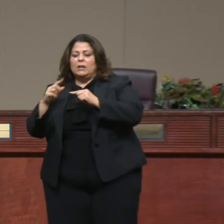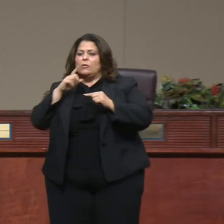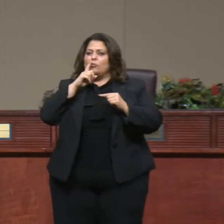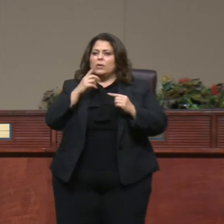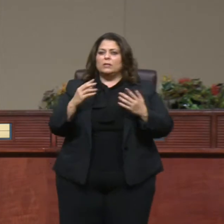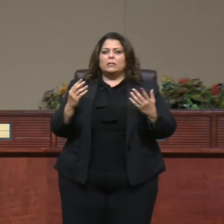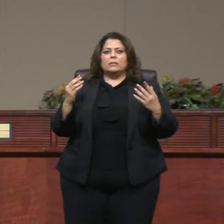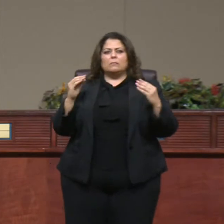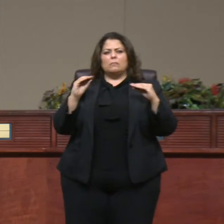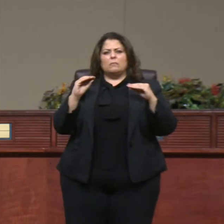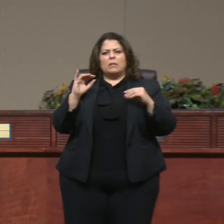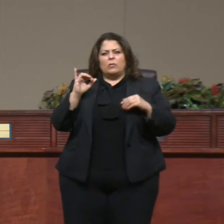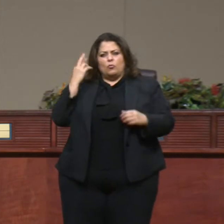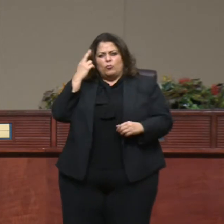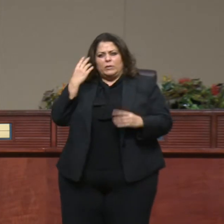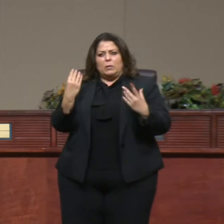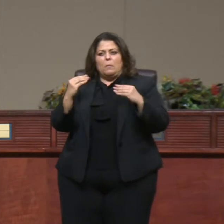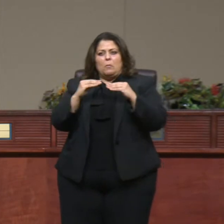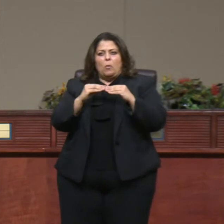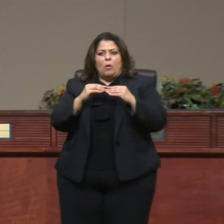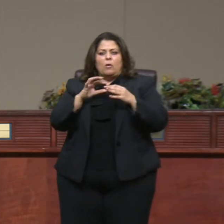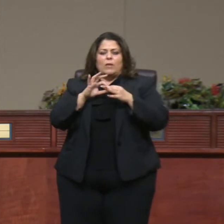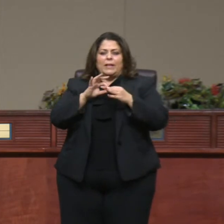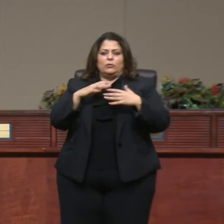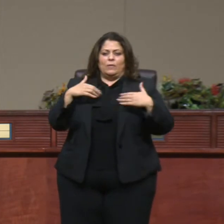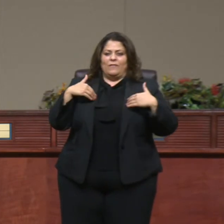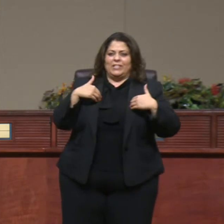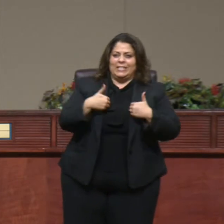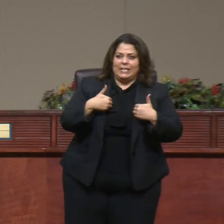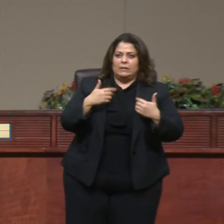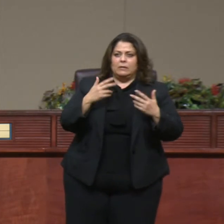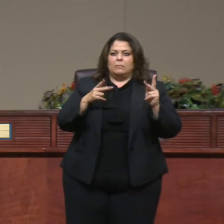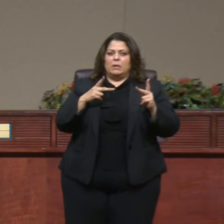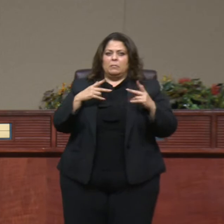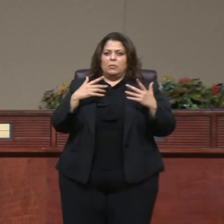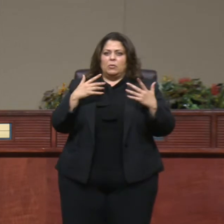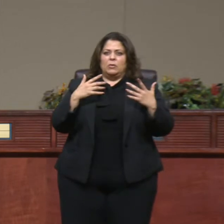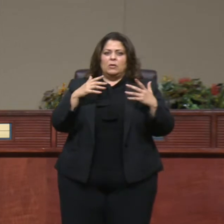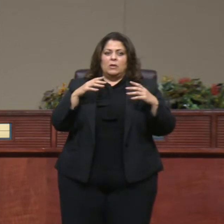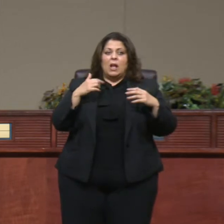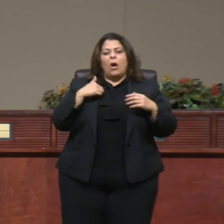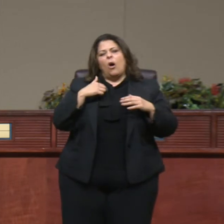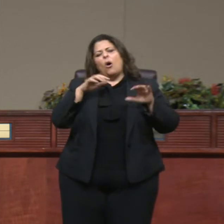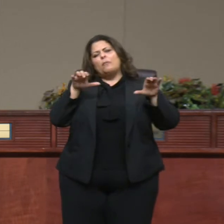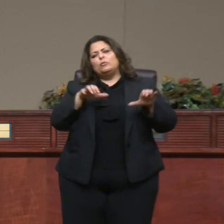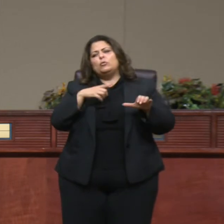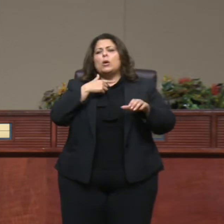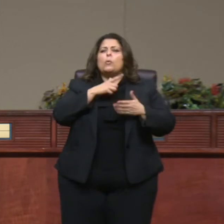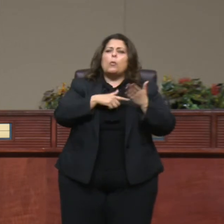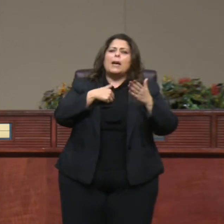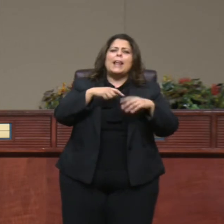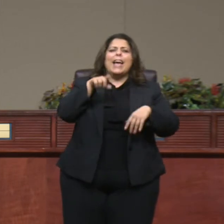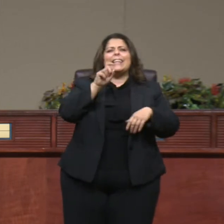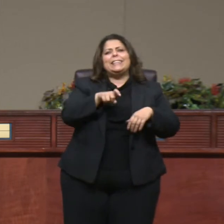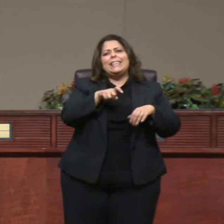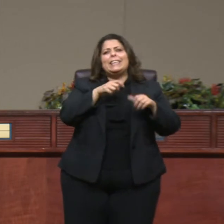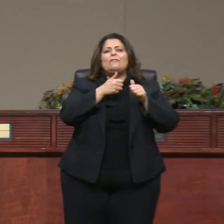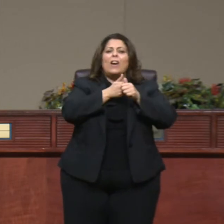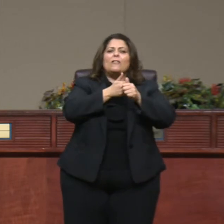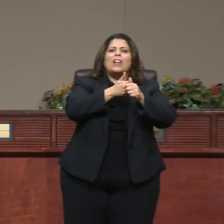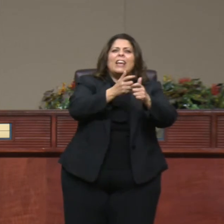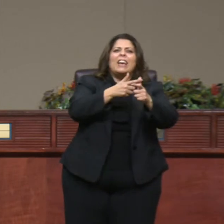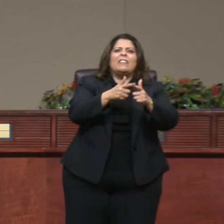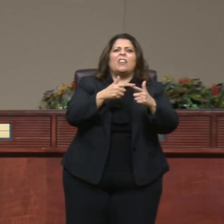more with fatigue, and you get tired of doing what you need to do, and then we relax, and then it comes